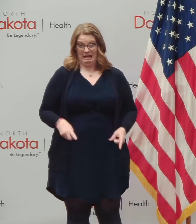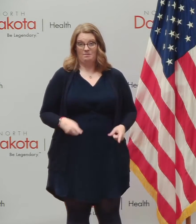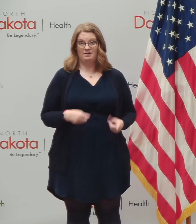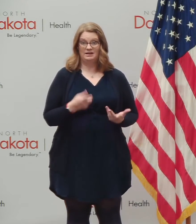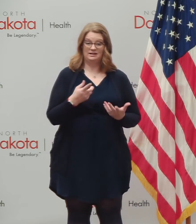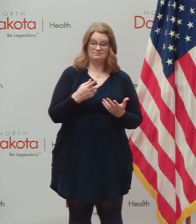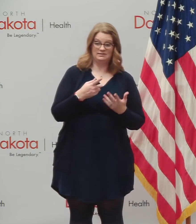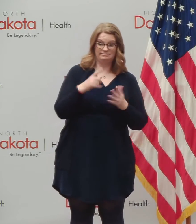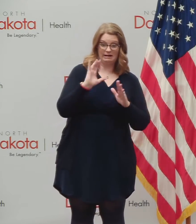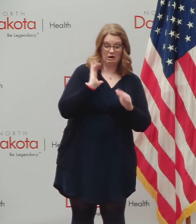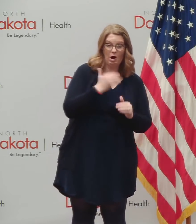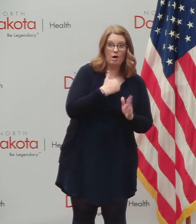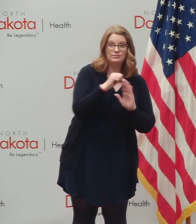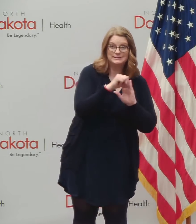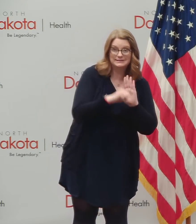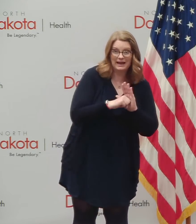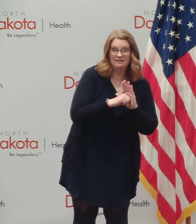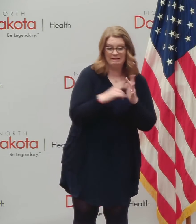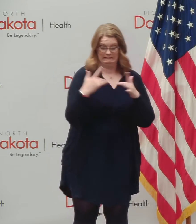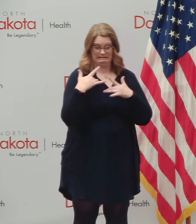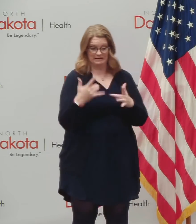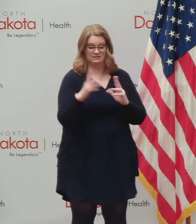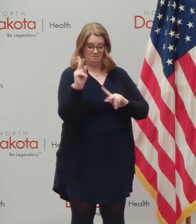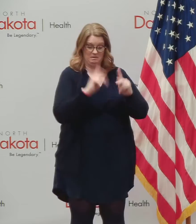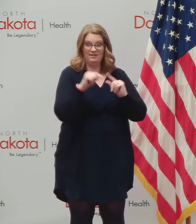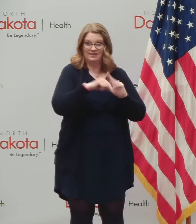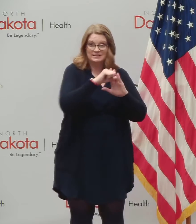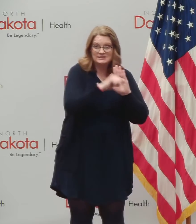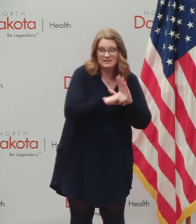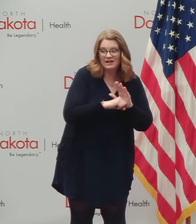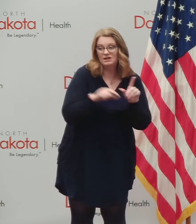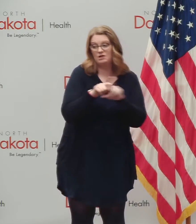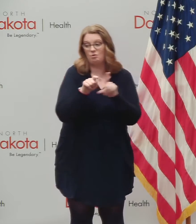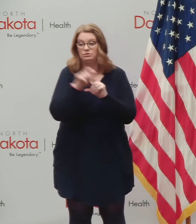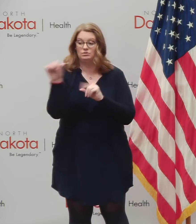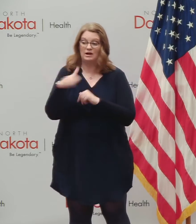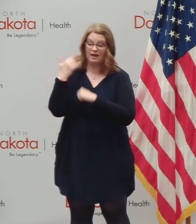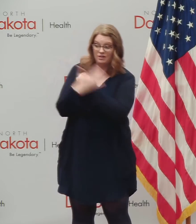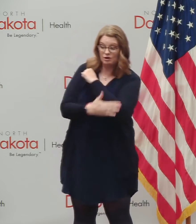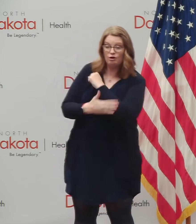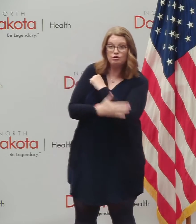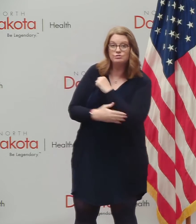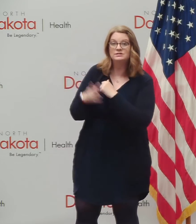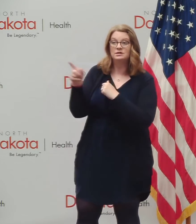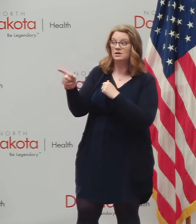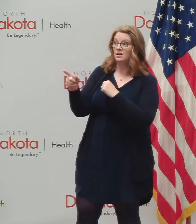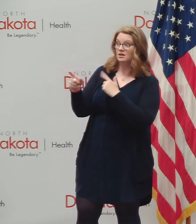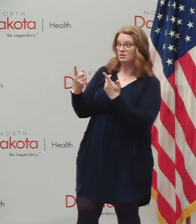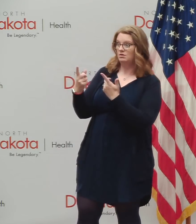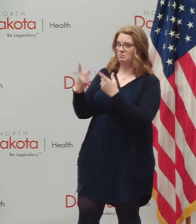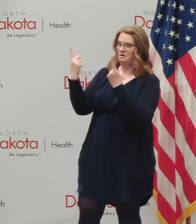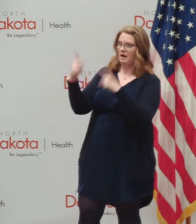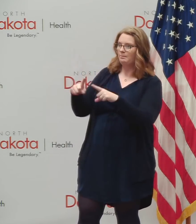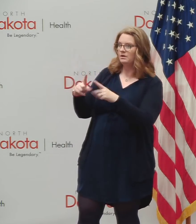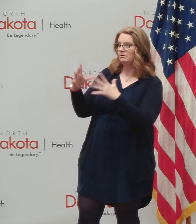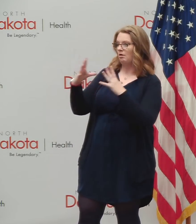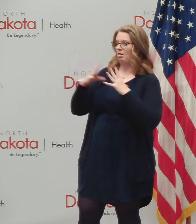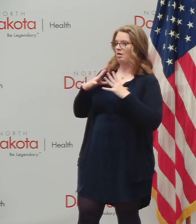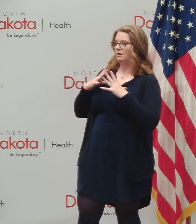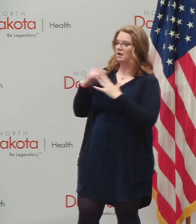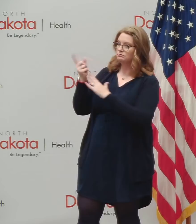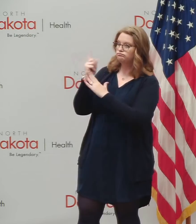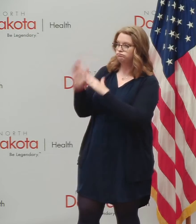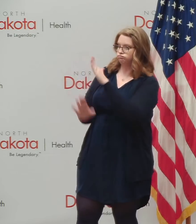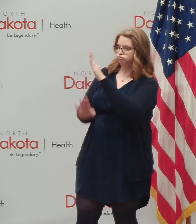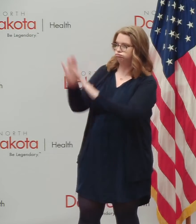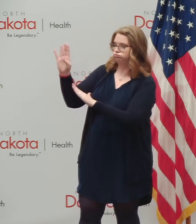rhythm of holidays in our country, we've seen in other countries where there have been holidays have occurred, where surges have occurred after that,